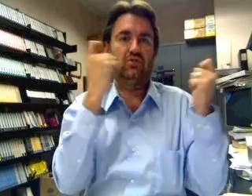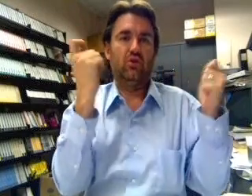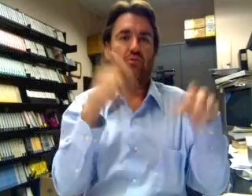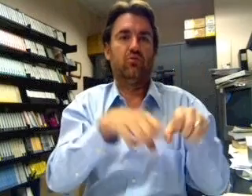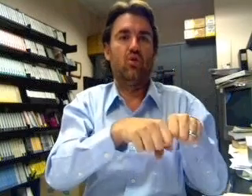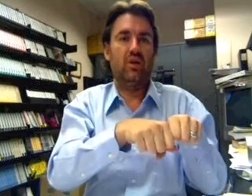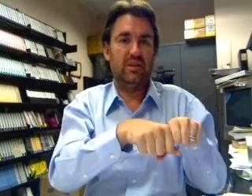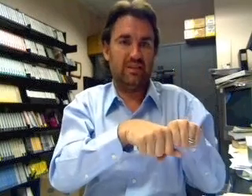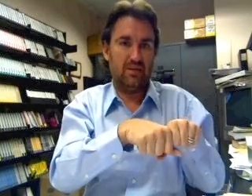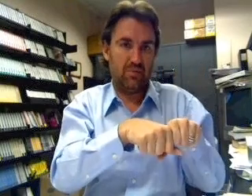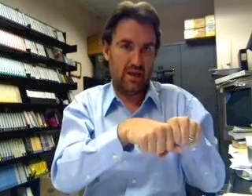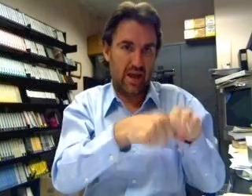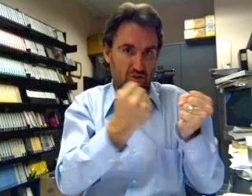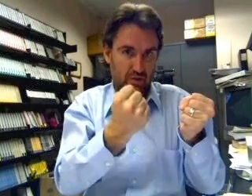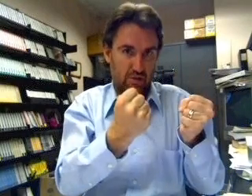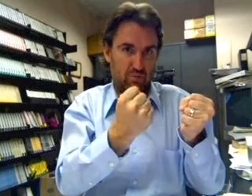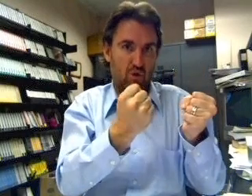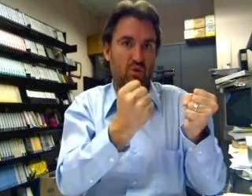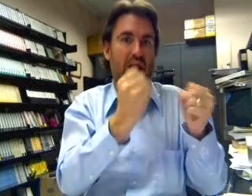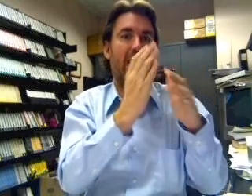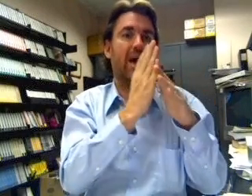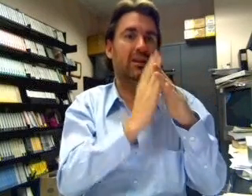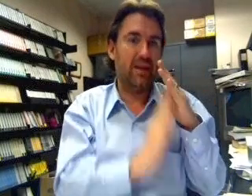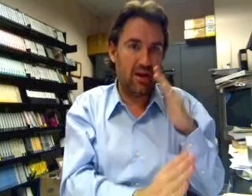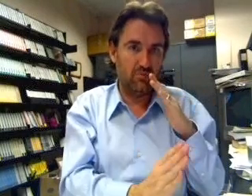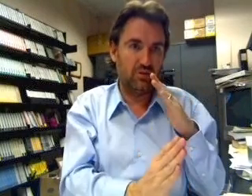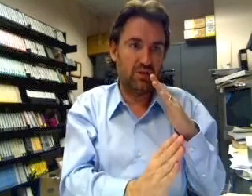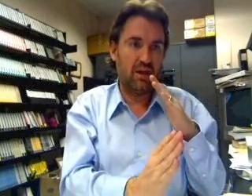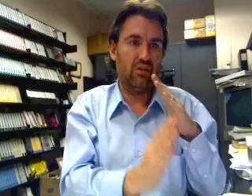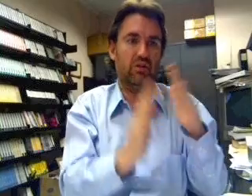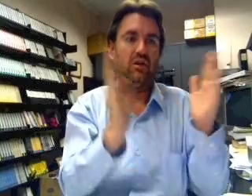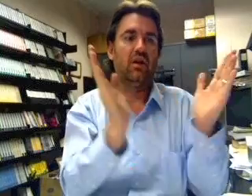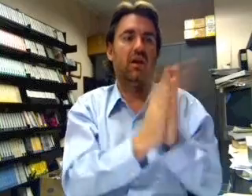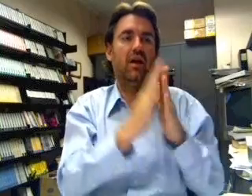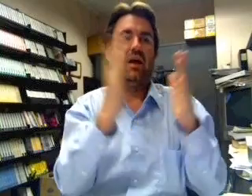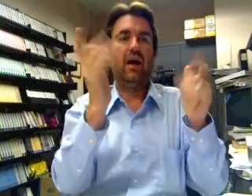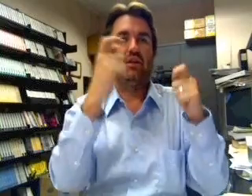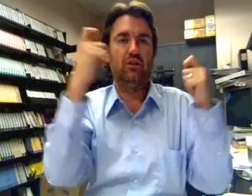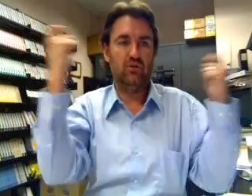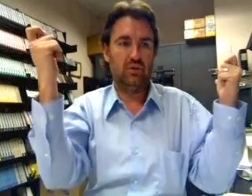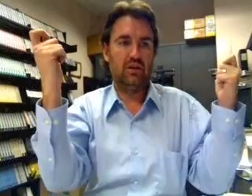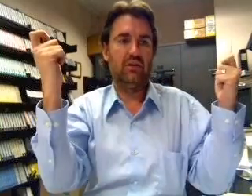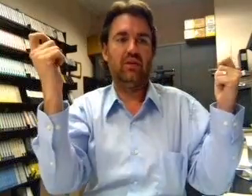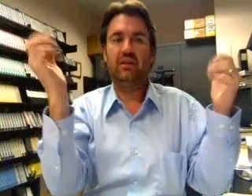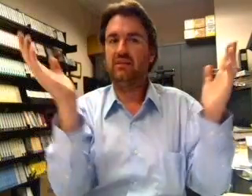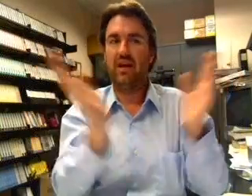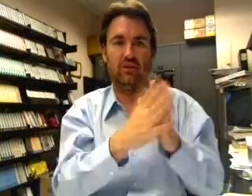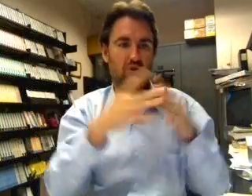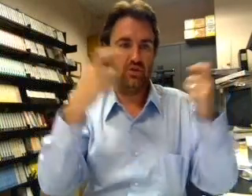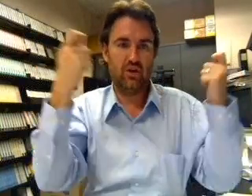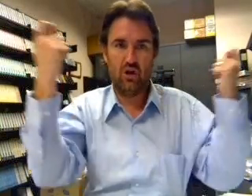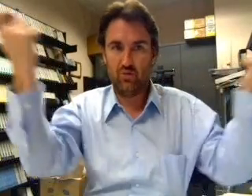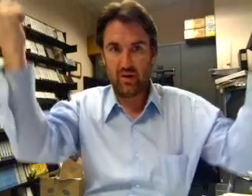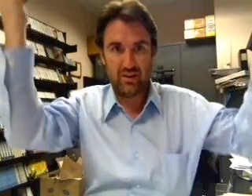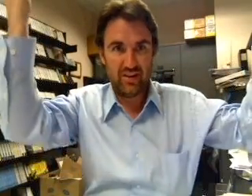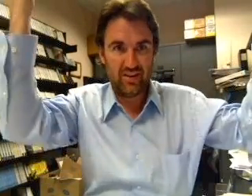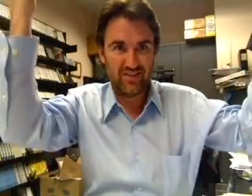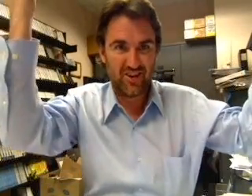So the broken is going to be actually a broke and a humble together, hallelujah. And then it's hallelujah all the way to the end of the